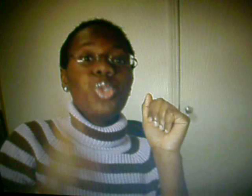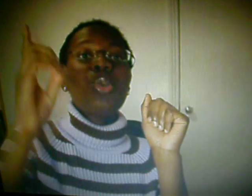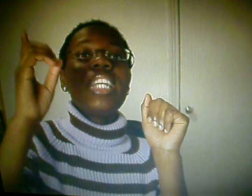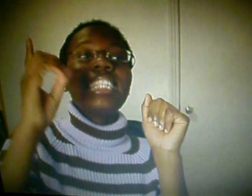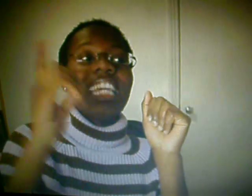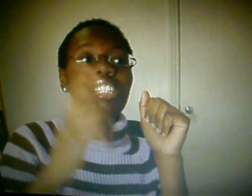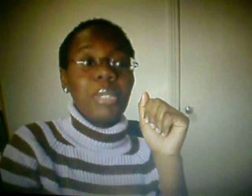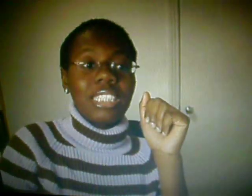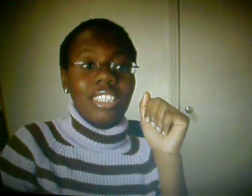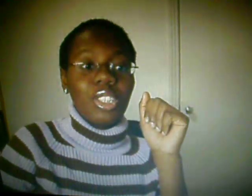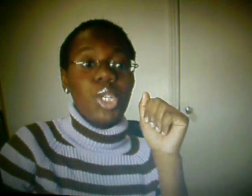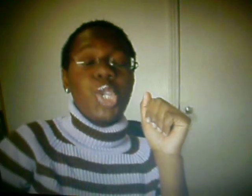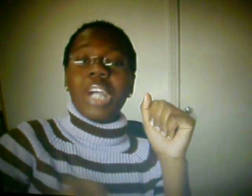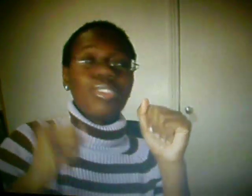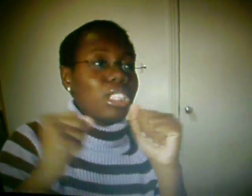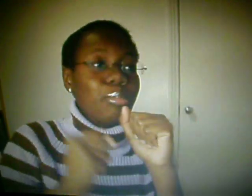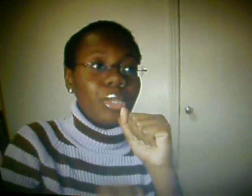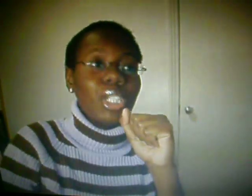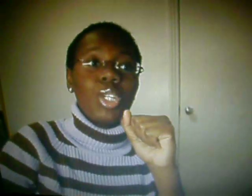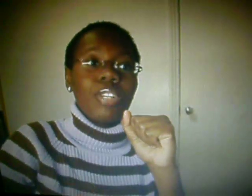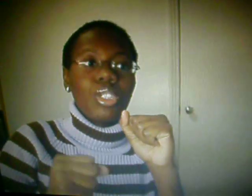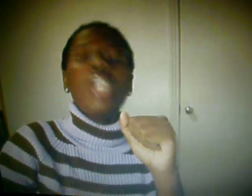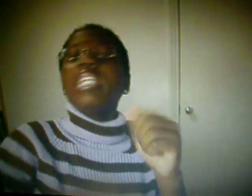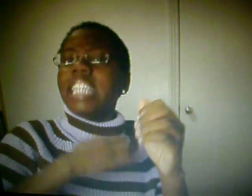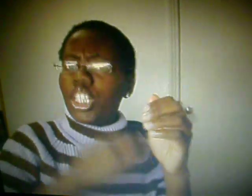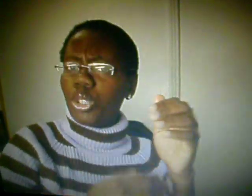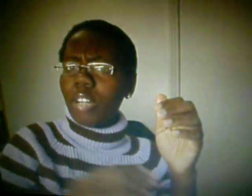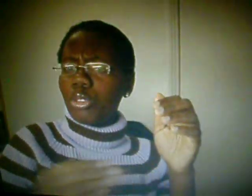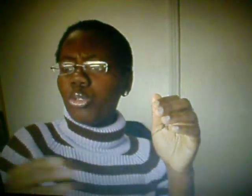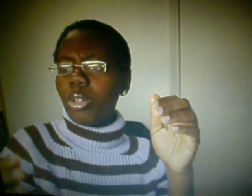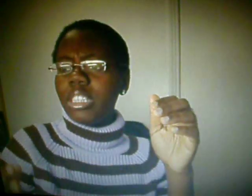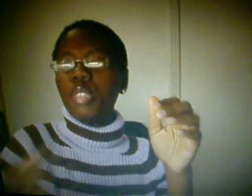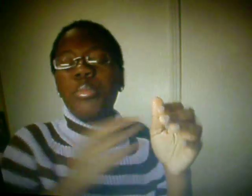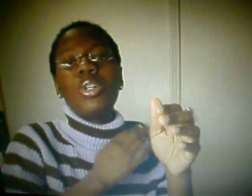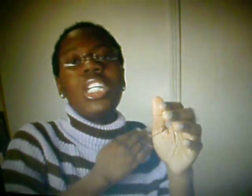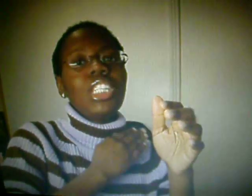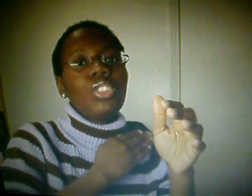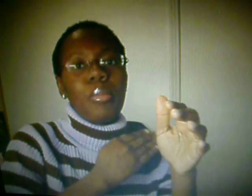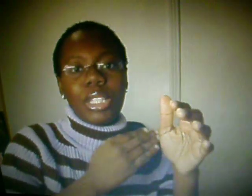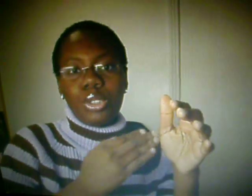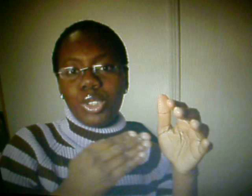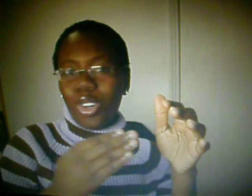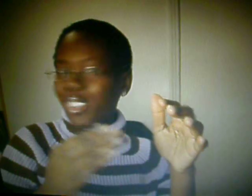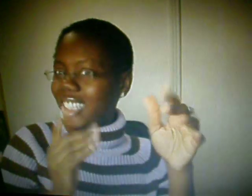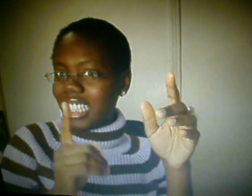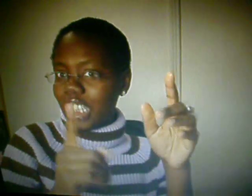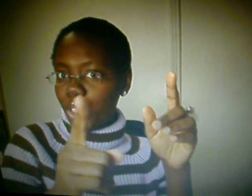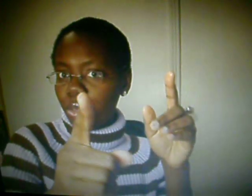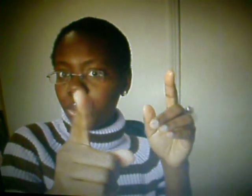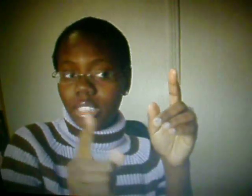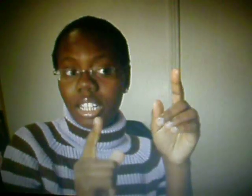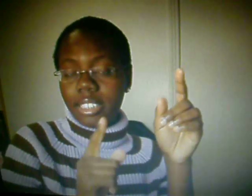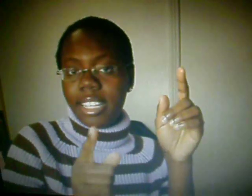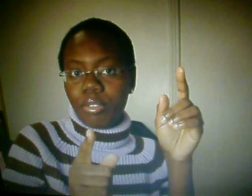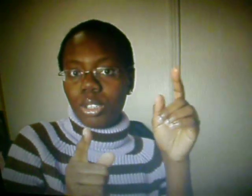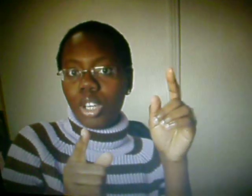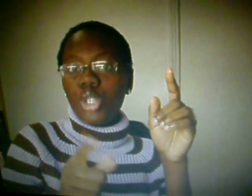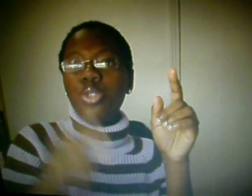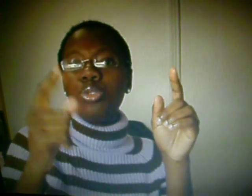Don't let anybody tell you, you have to keep praying. Yes, you have to do all this. But it's not by doing all these things that you are saved. You do